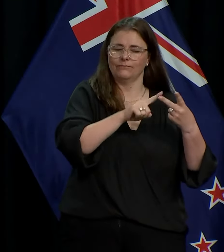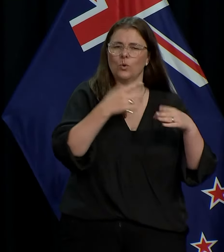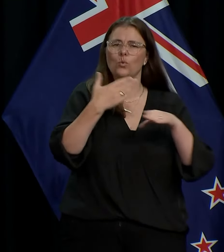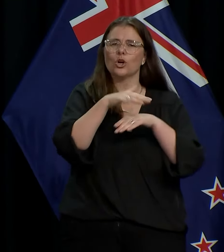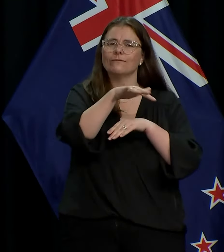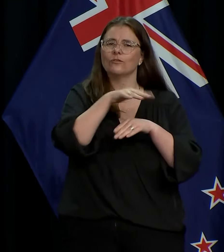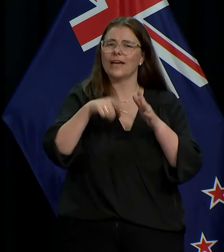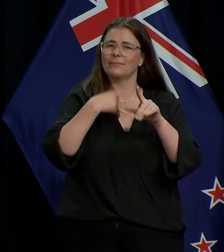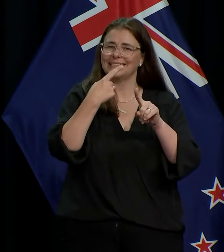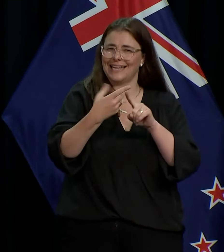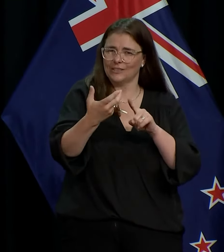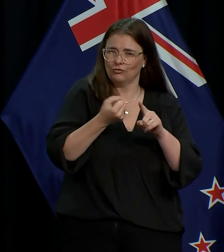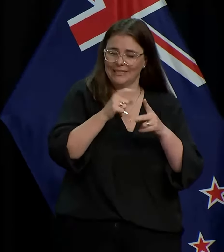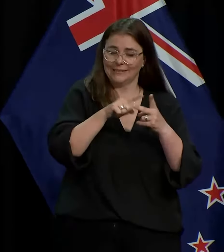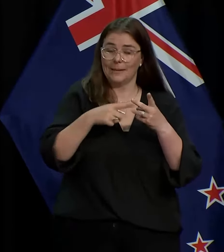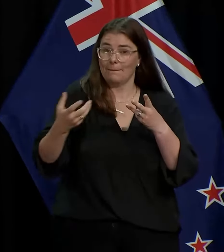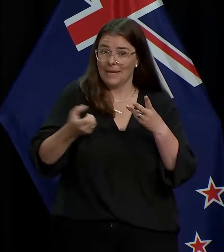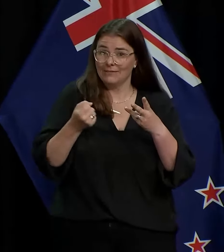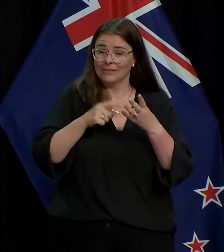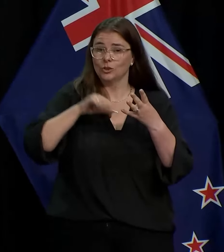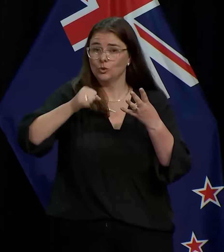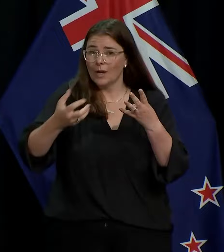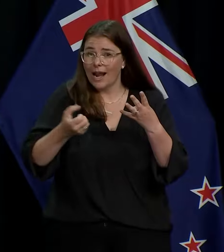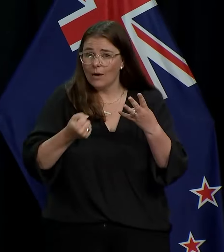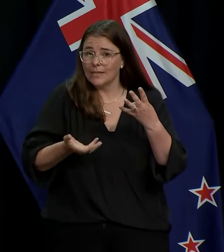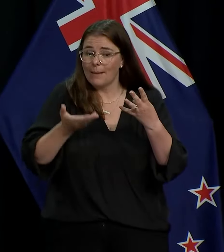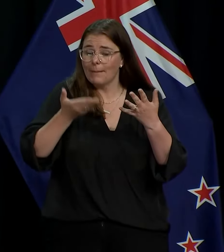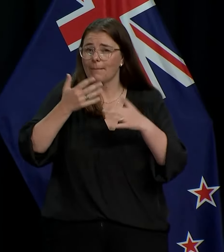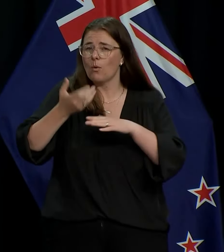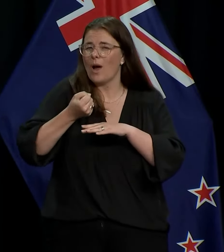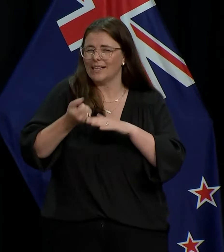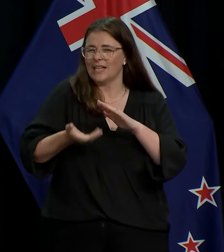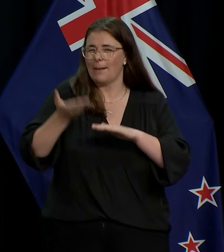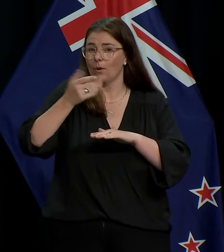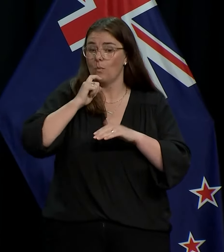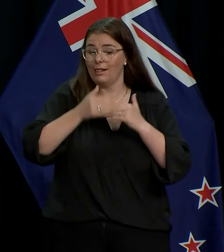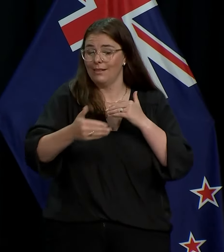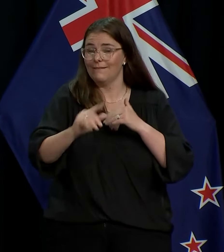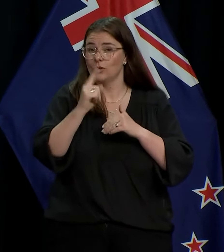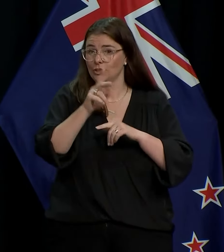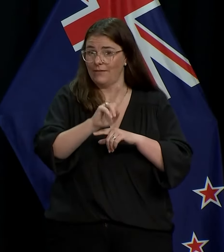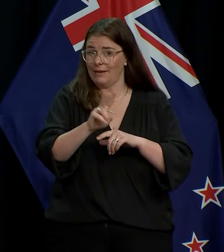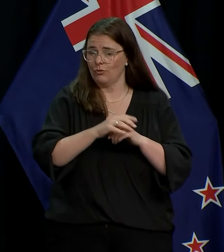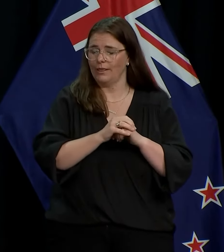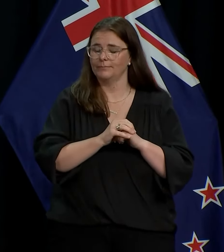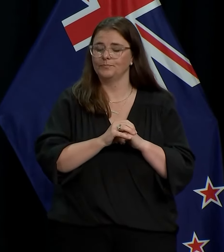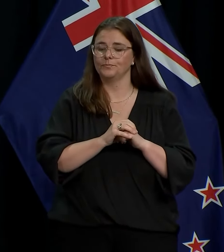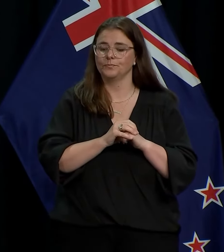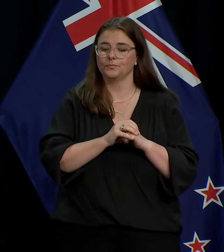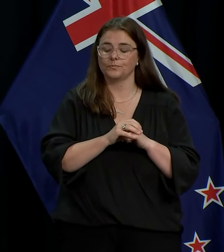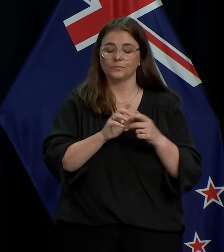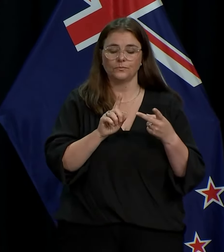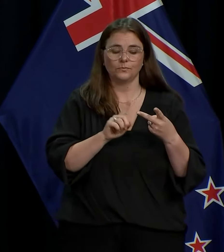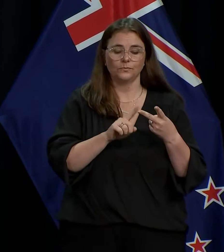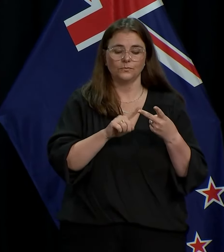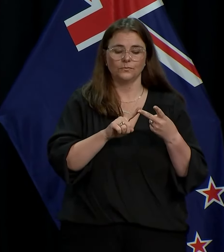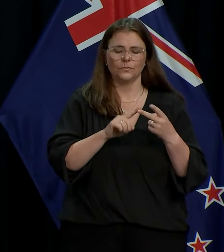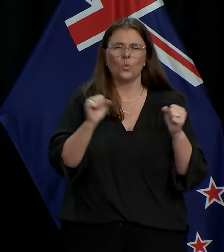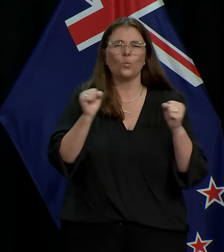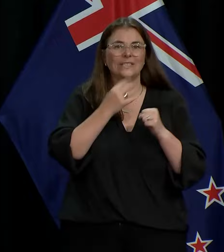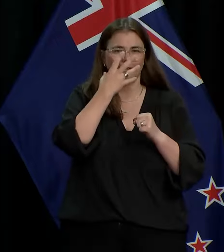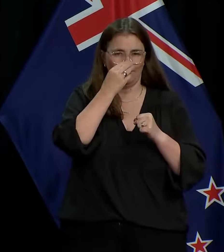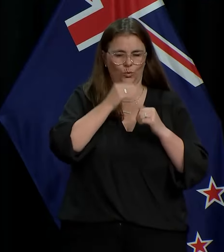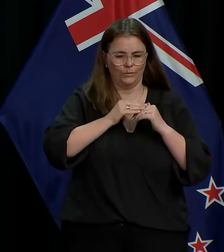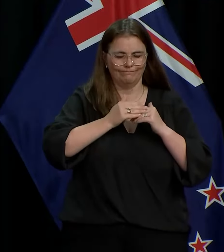Families tax credit, benefits, student allowances and wages. The second focus for this week is the launch of our winter flu campaign